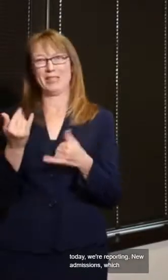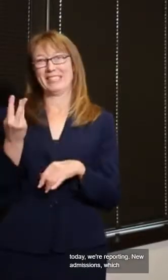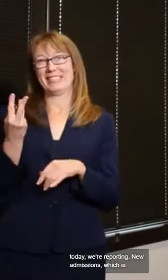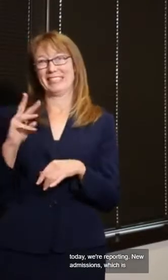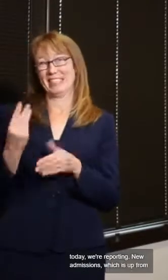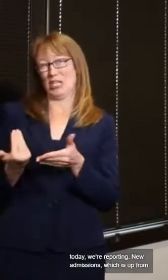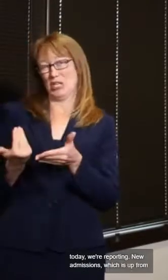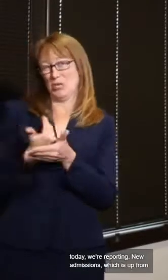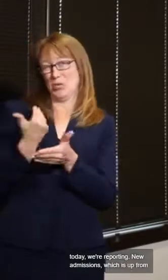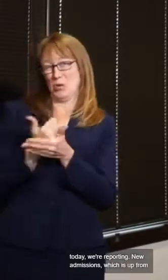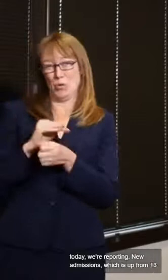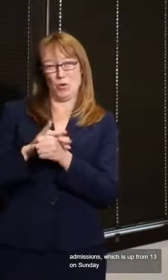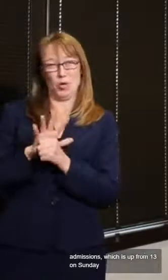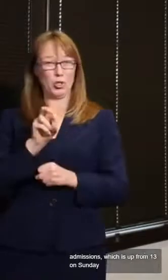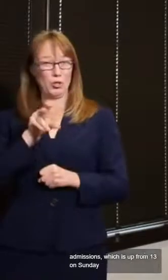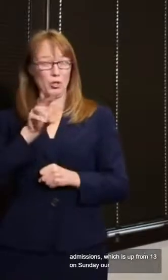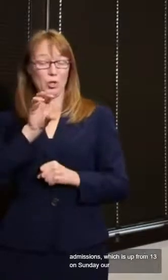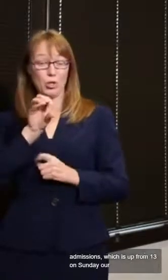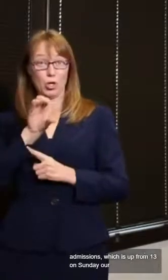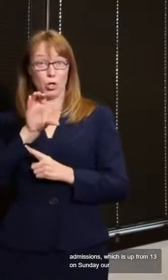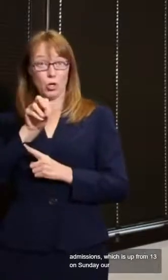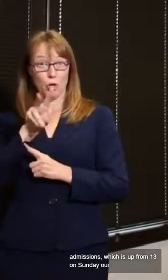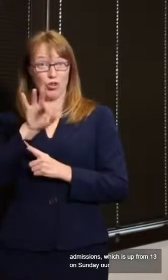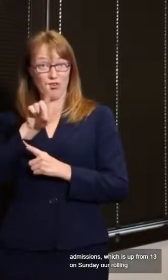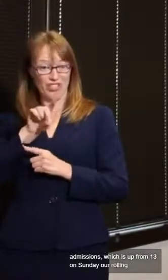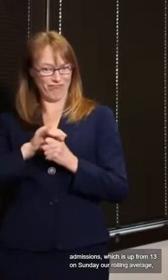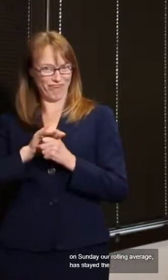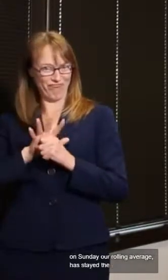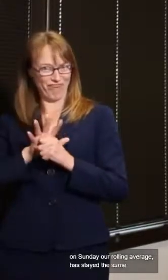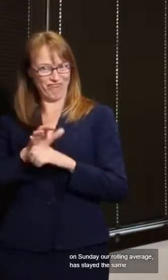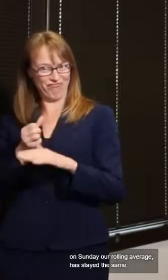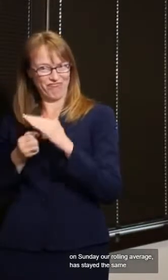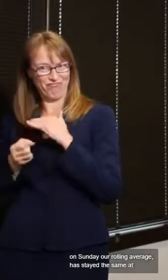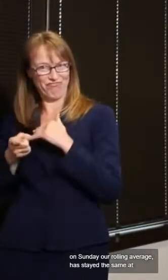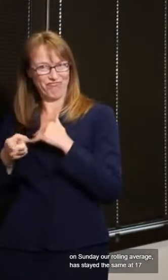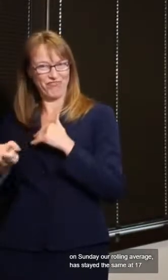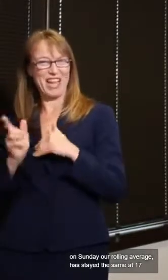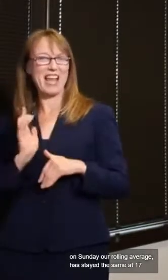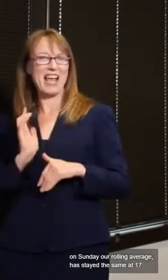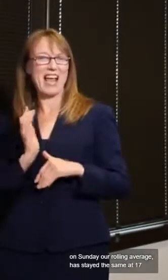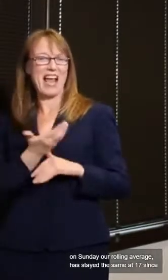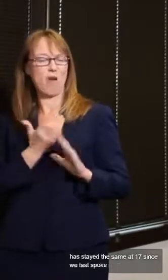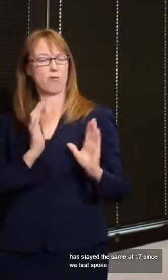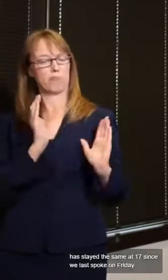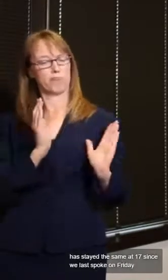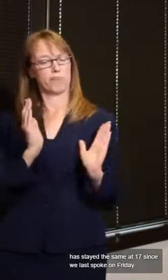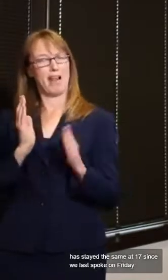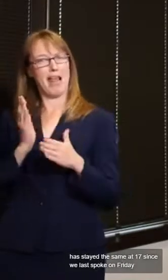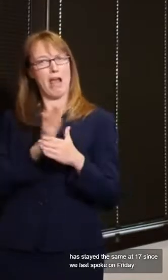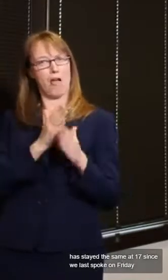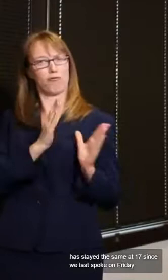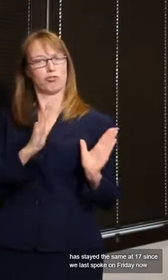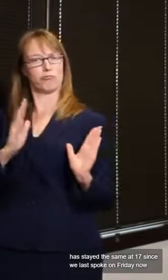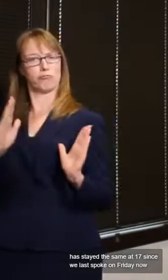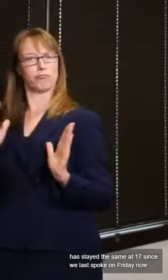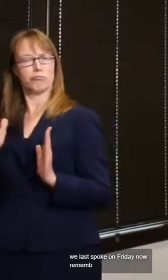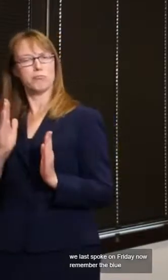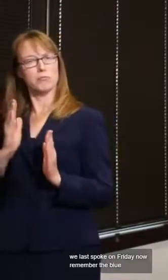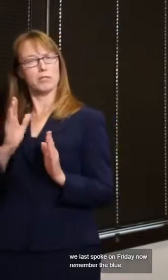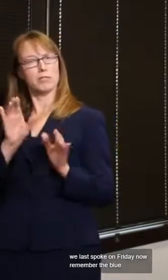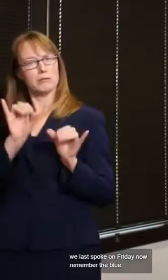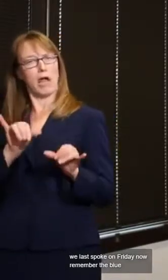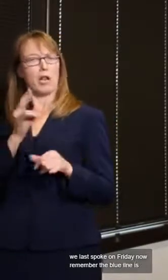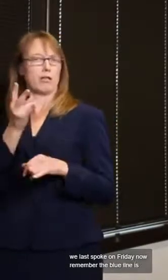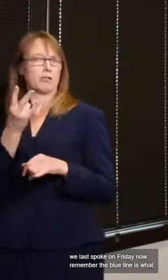from 13 on Sunday. Our rolling average has stayed the same at 17 since we last spoke on Friday. Now remember, the blue